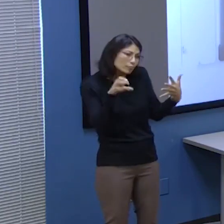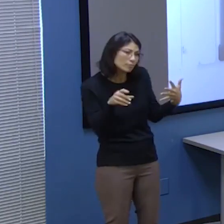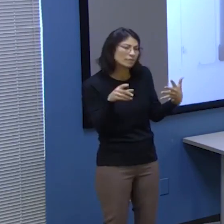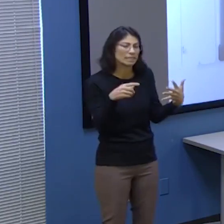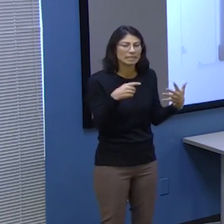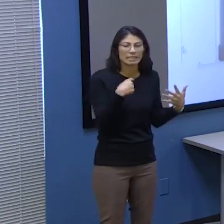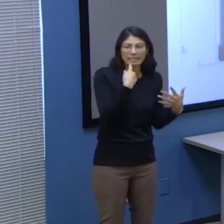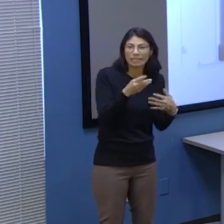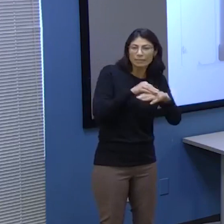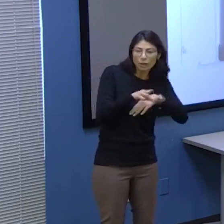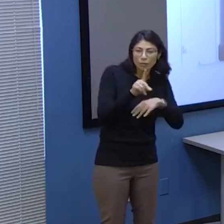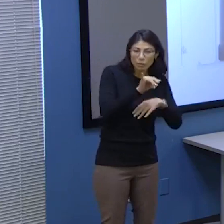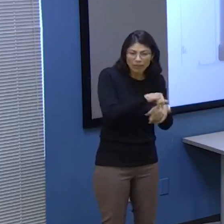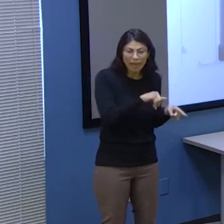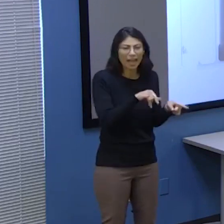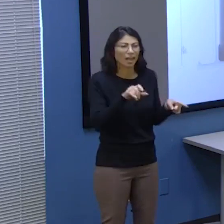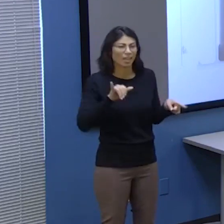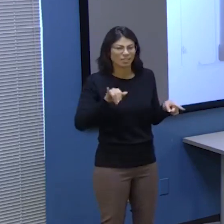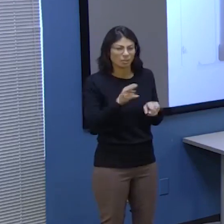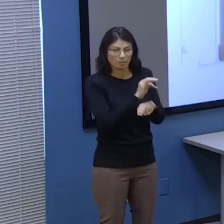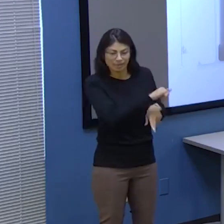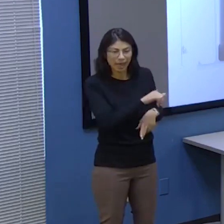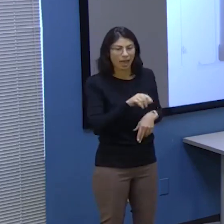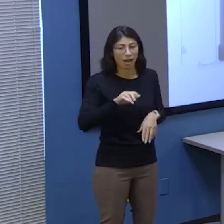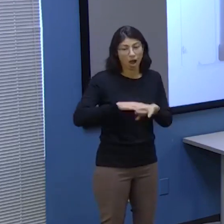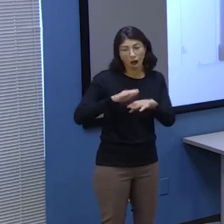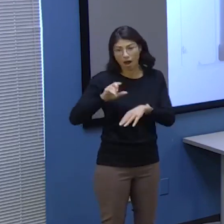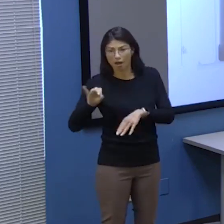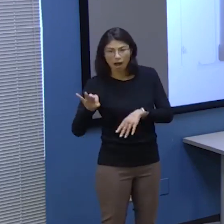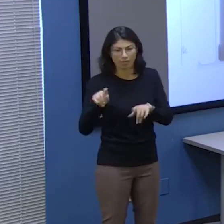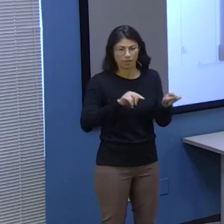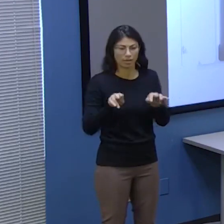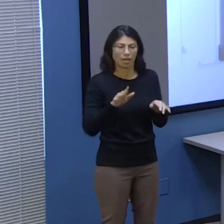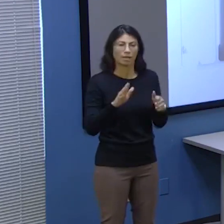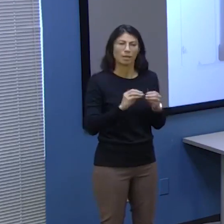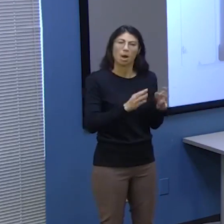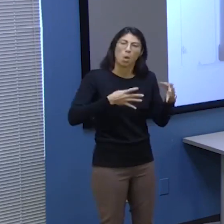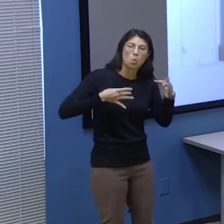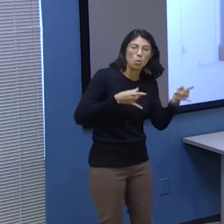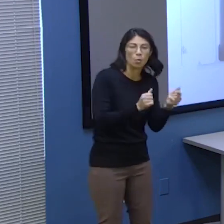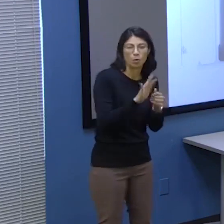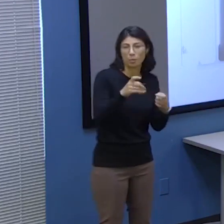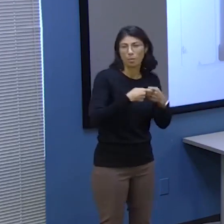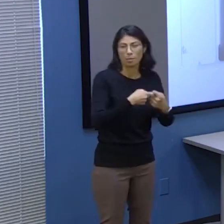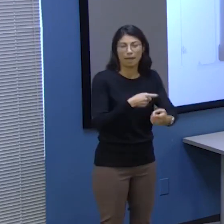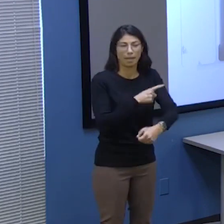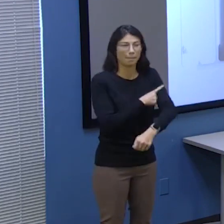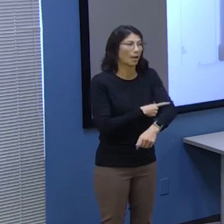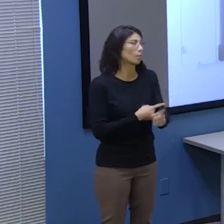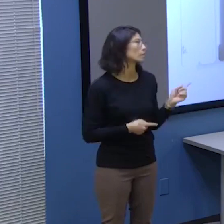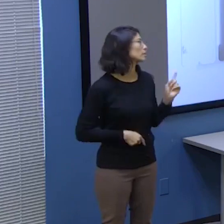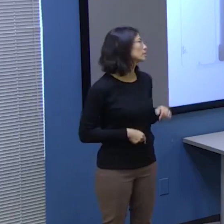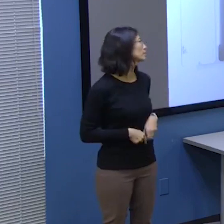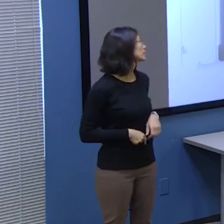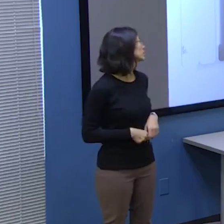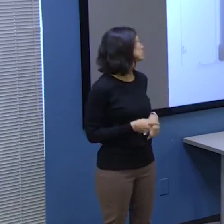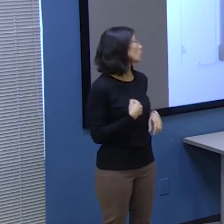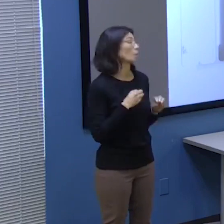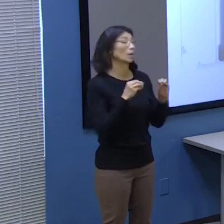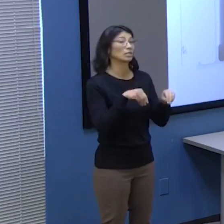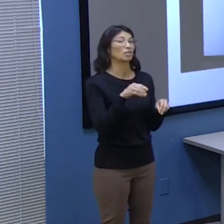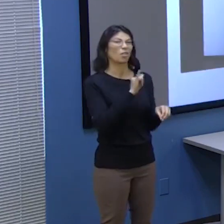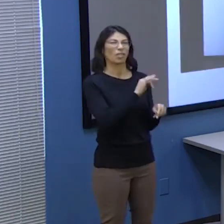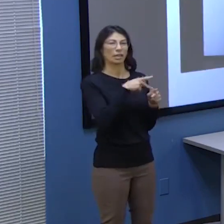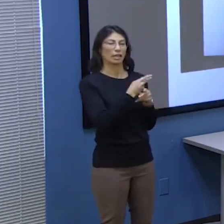do that, use this, turn this off, turn this on. And it can all be controlled, of course, through an app as well. So we install the span systems now.